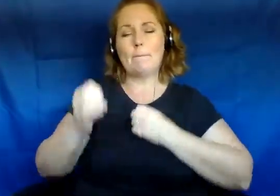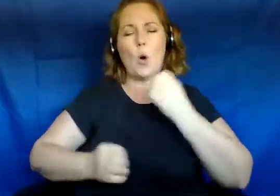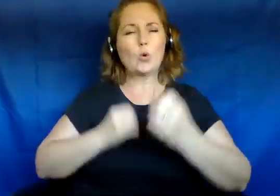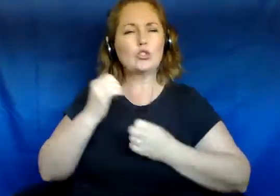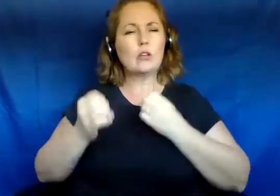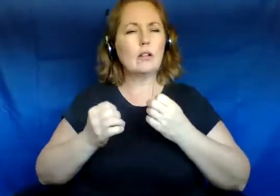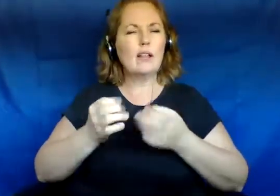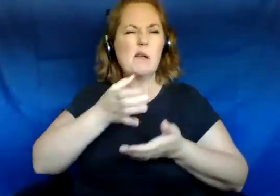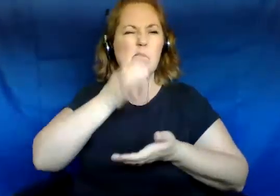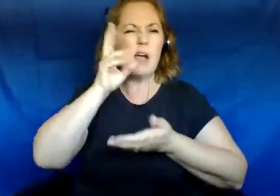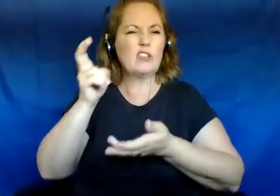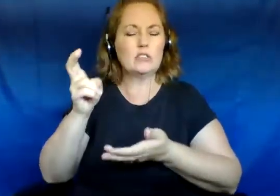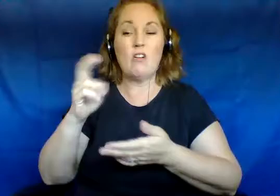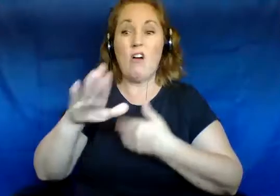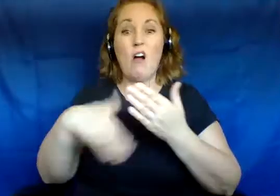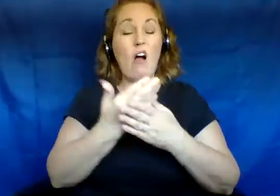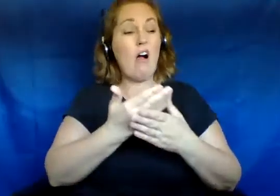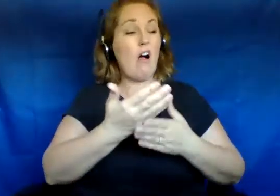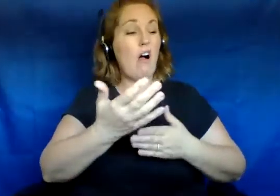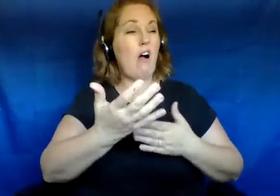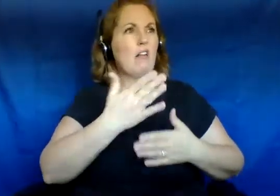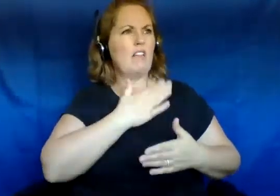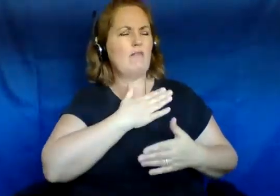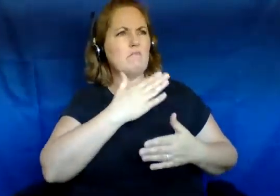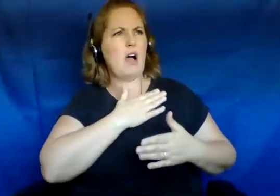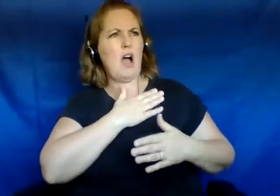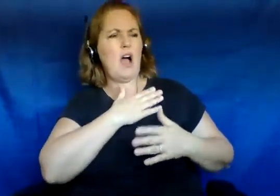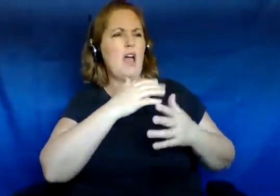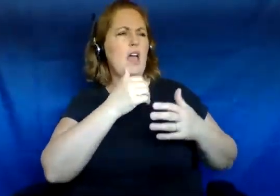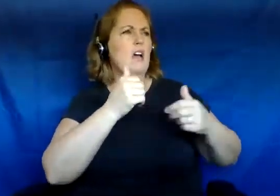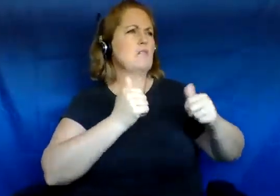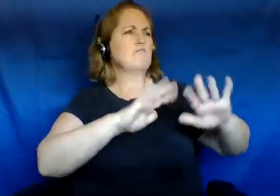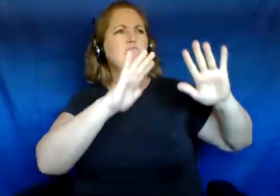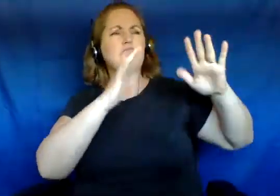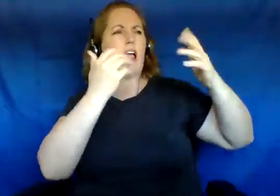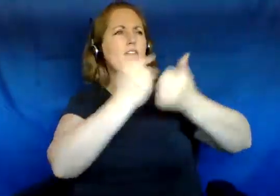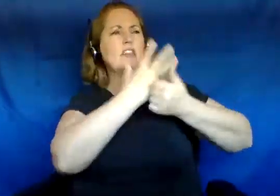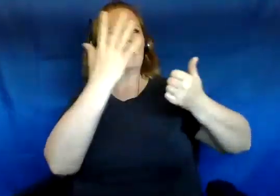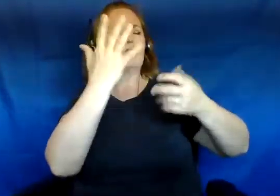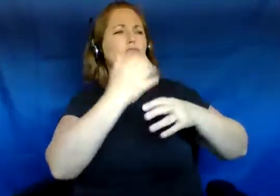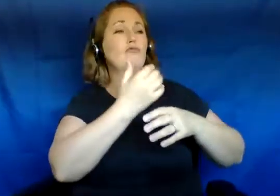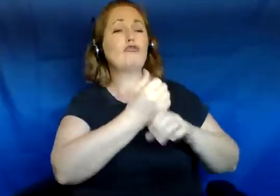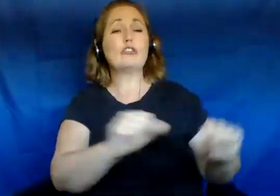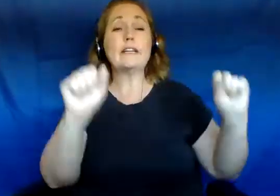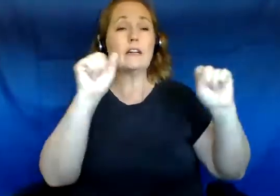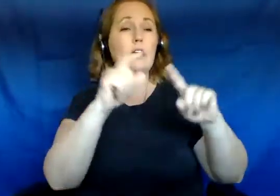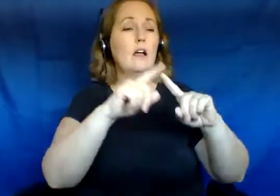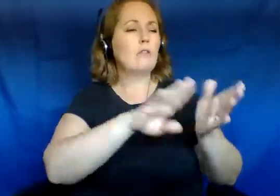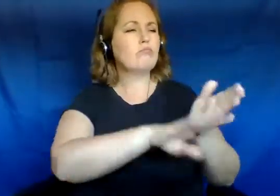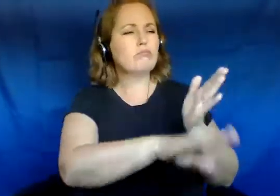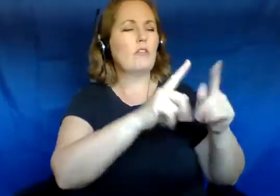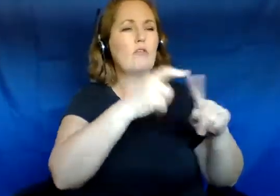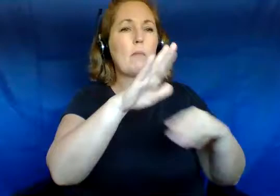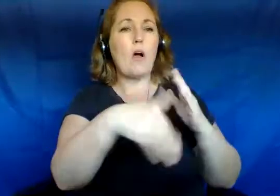with blame, all inhibitions and self-defects are freed and vented on all those